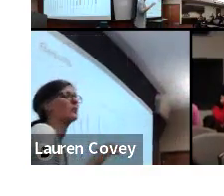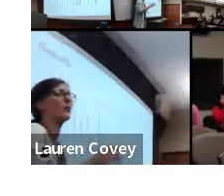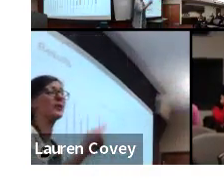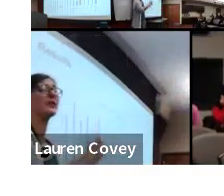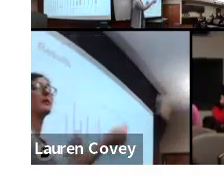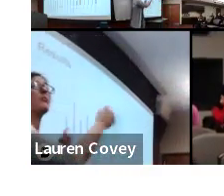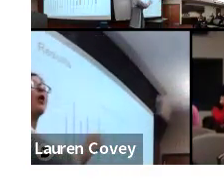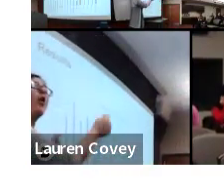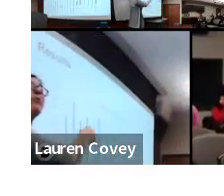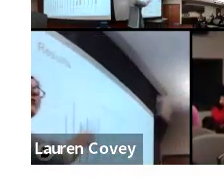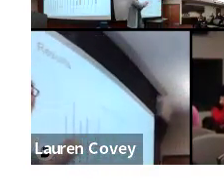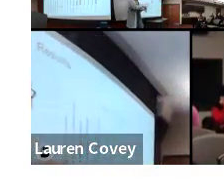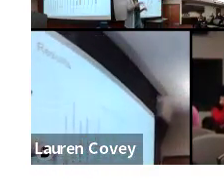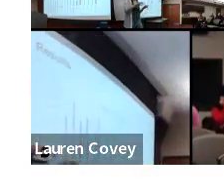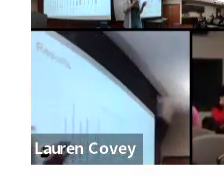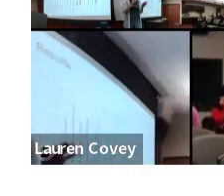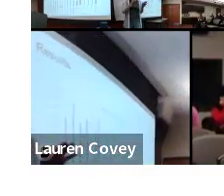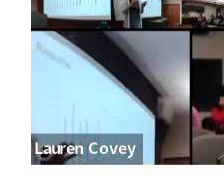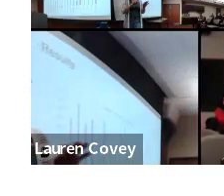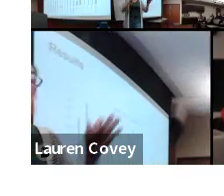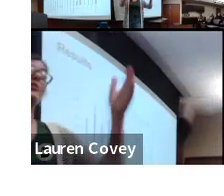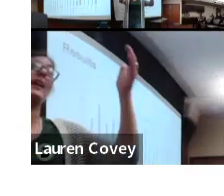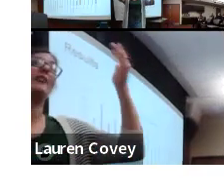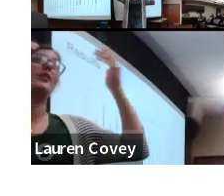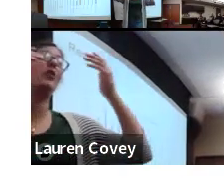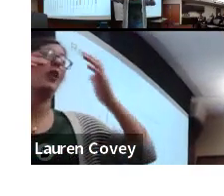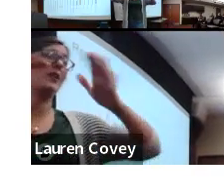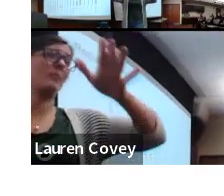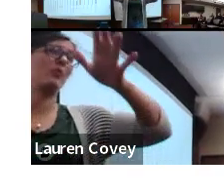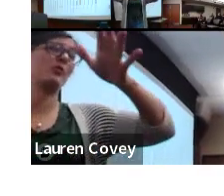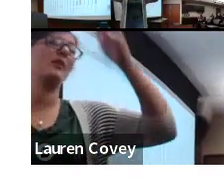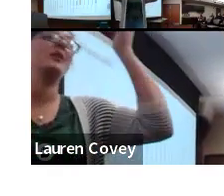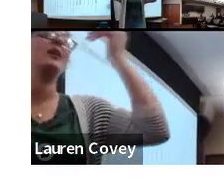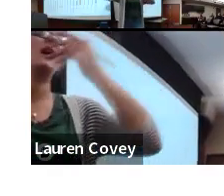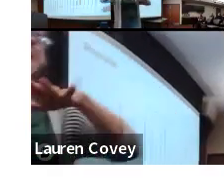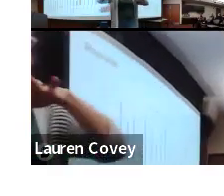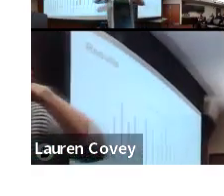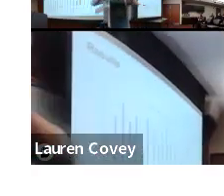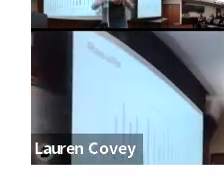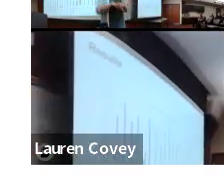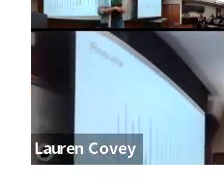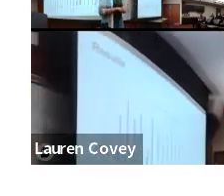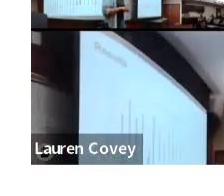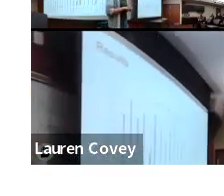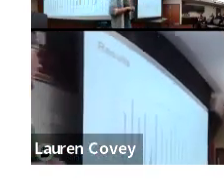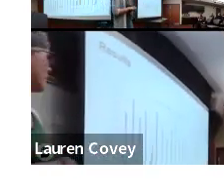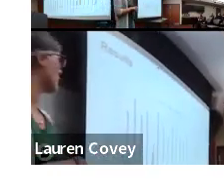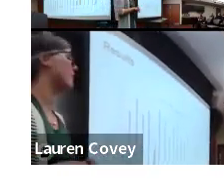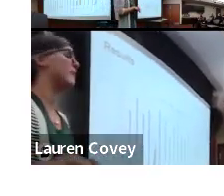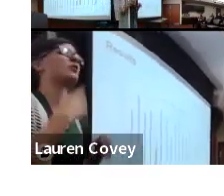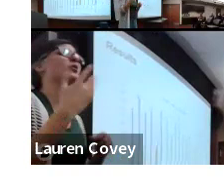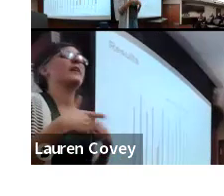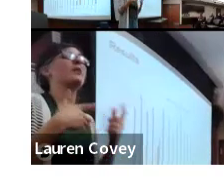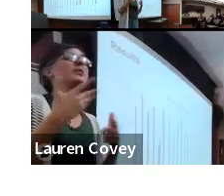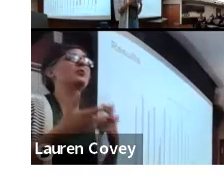actually possible that these people are overperforming what you might otherwise find because they actually got immersed later on. Yeah. So they actually